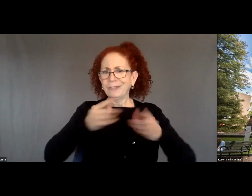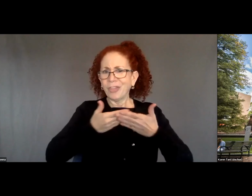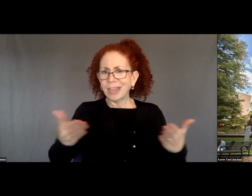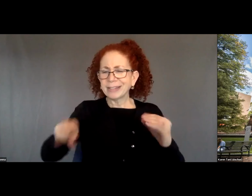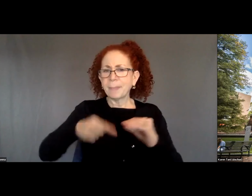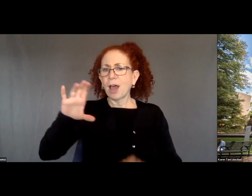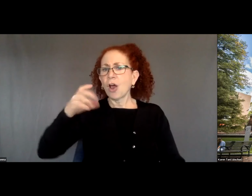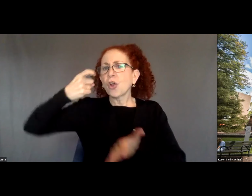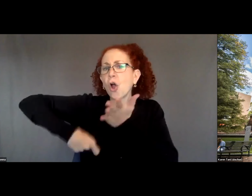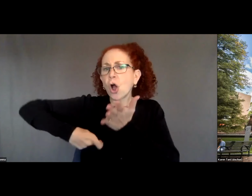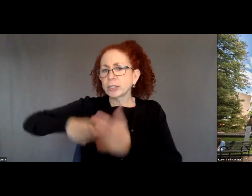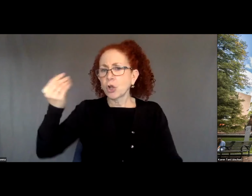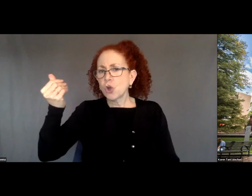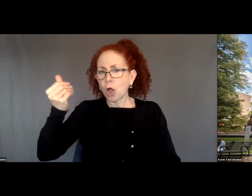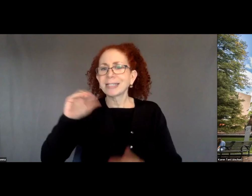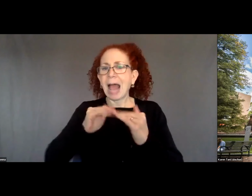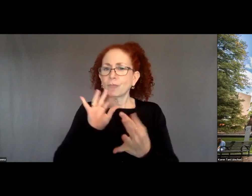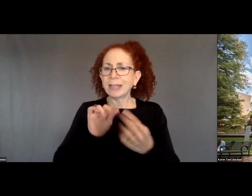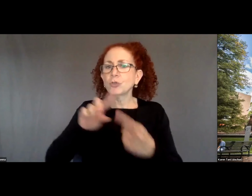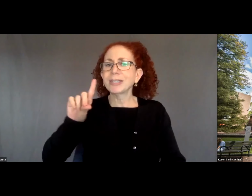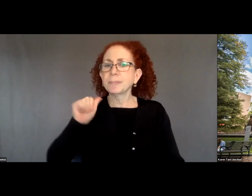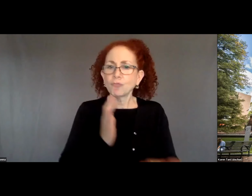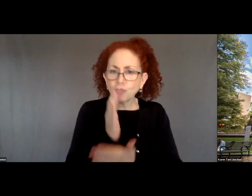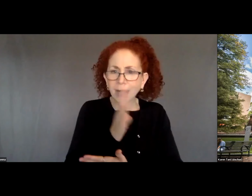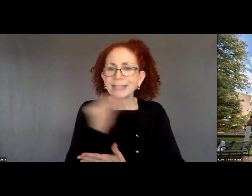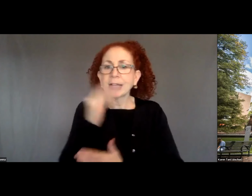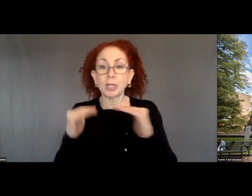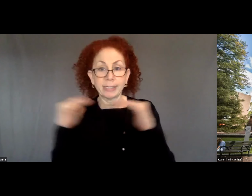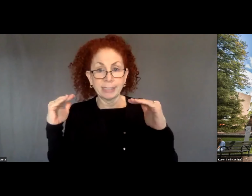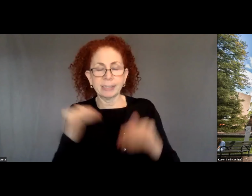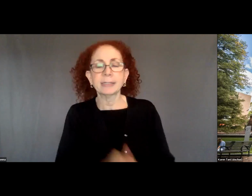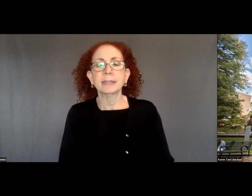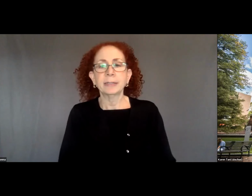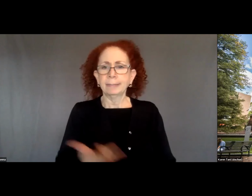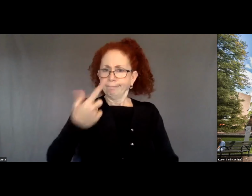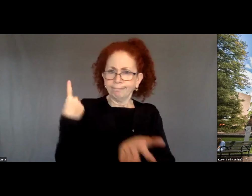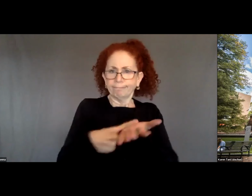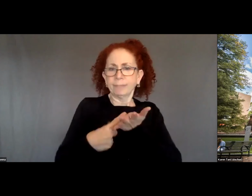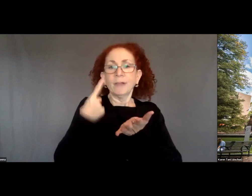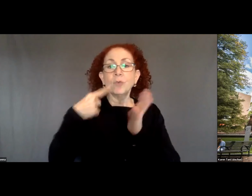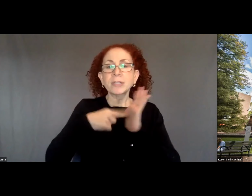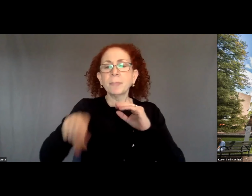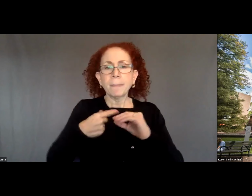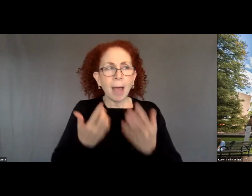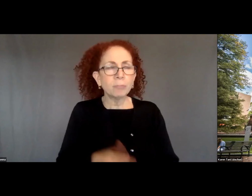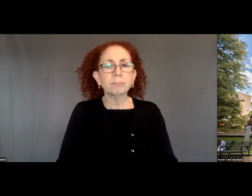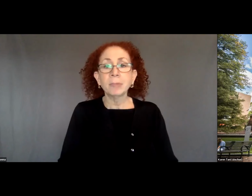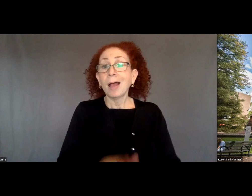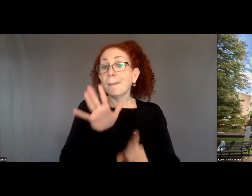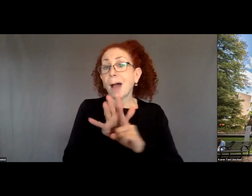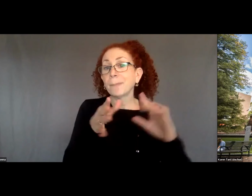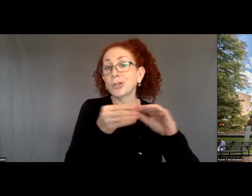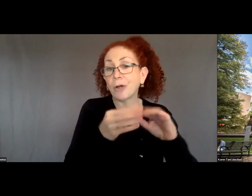cost as it relates to disability rights and disability justice. They talked, for example, about the popular narrative